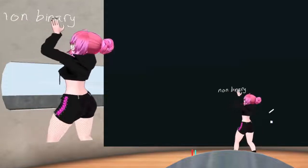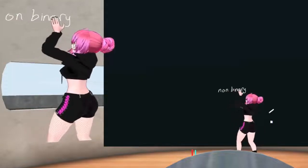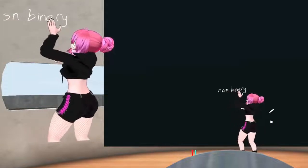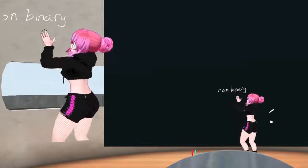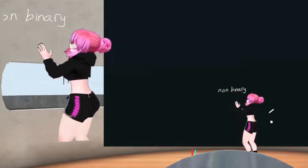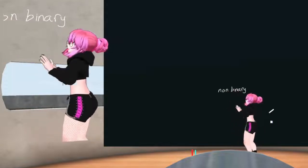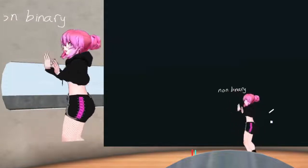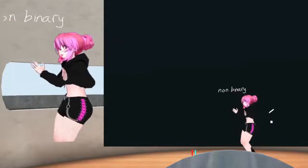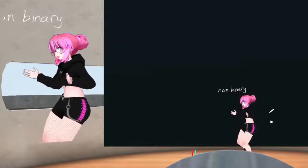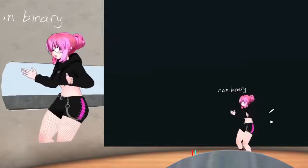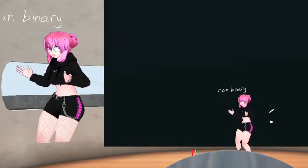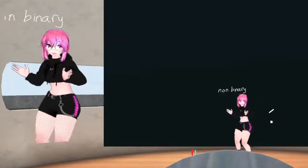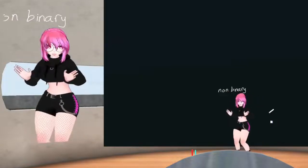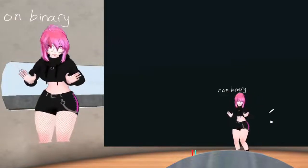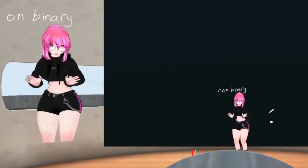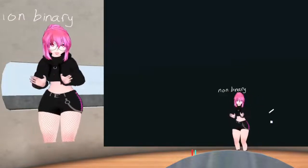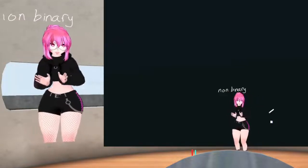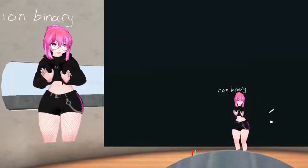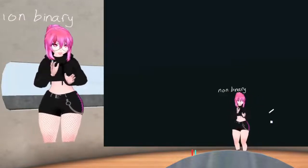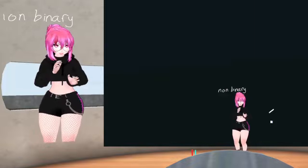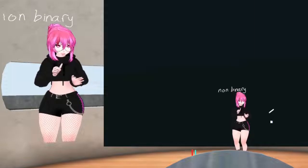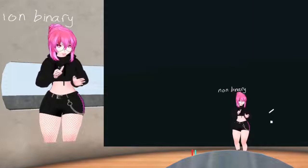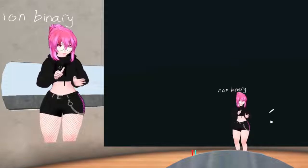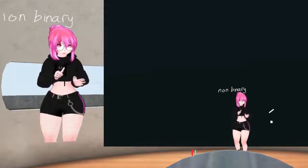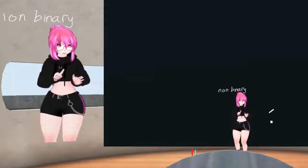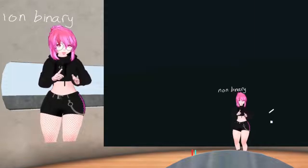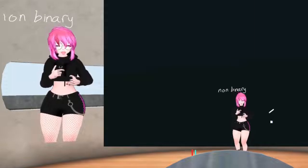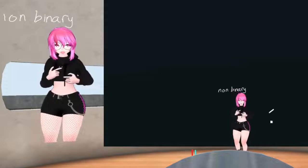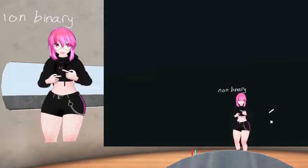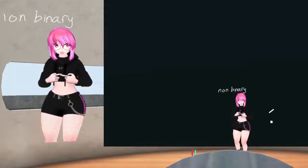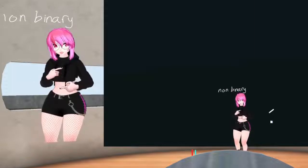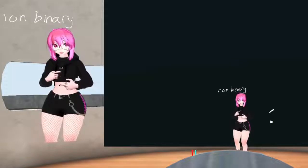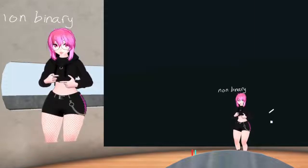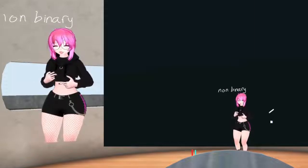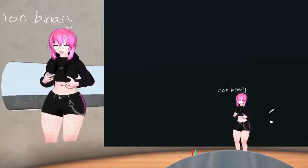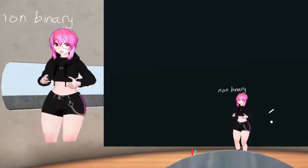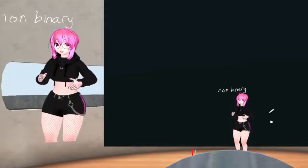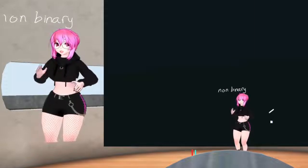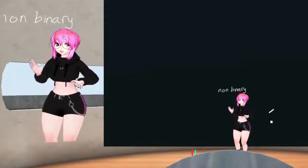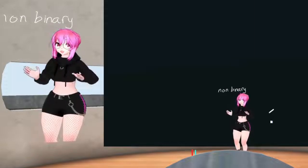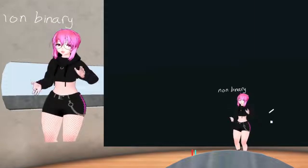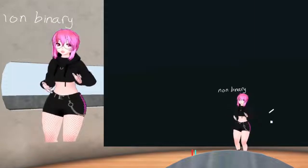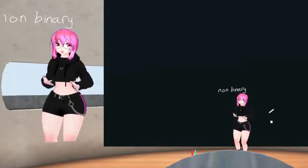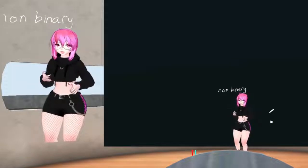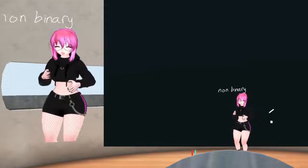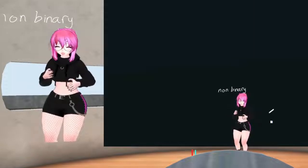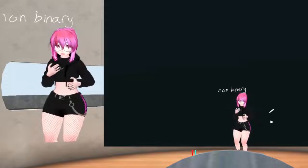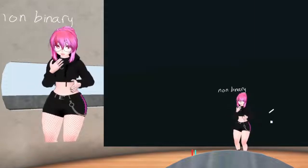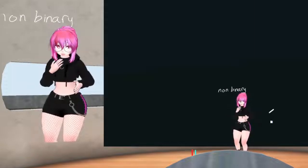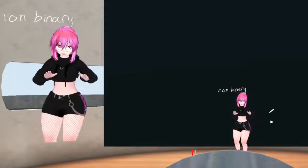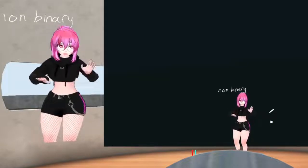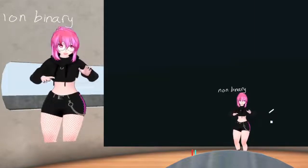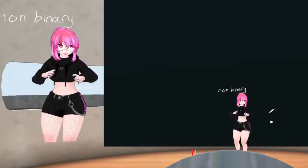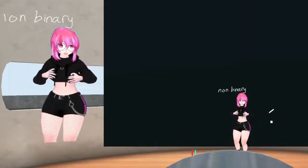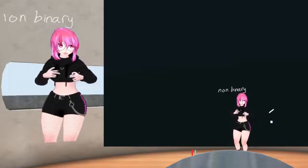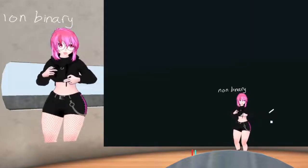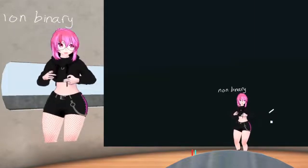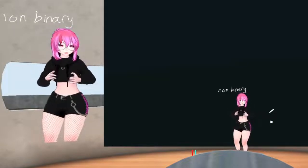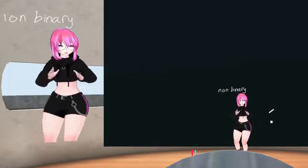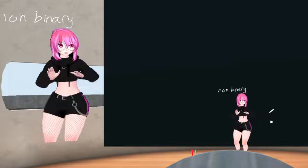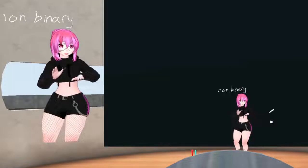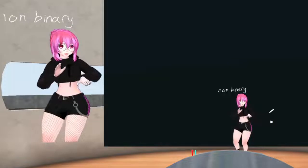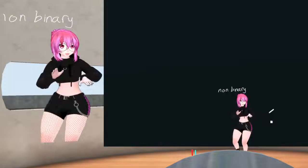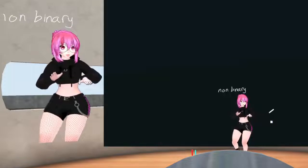letter of each word. But now this is not the sign that we use anymore because some really bad